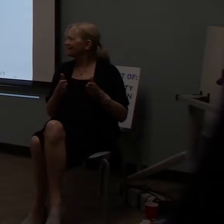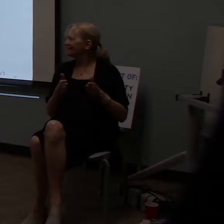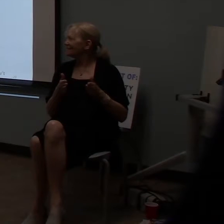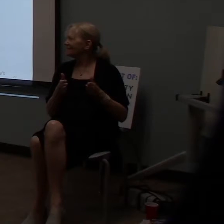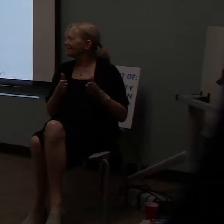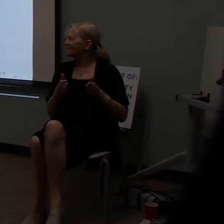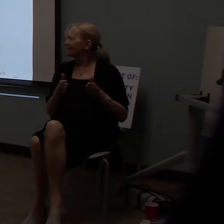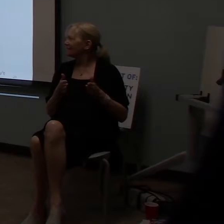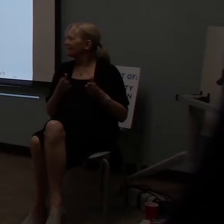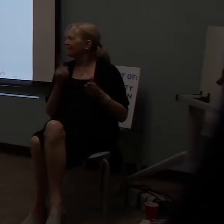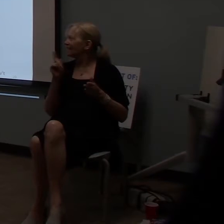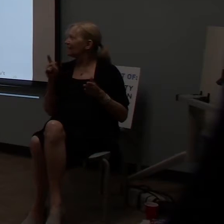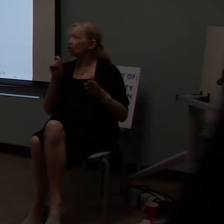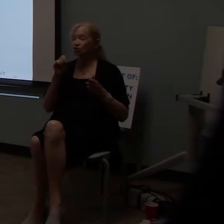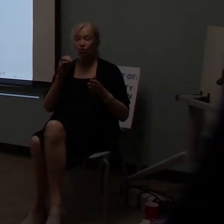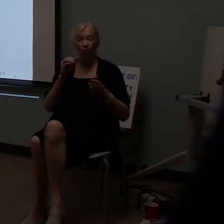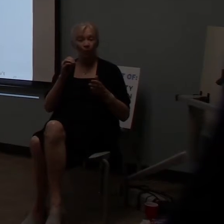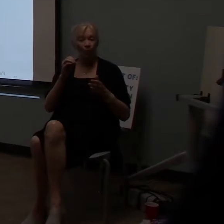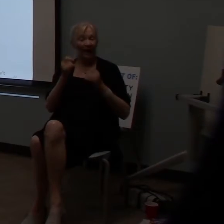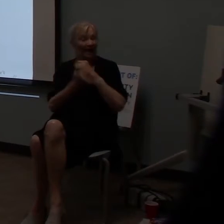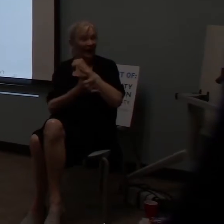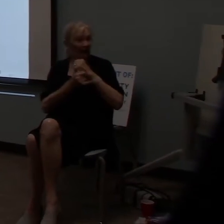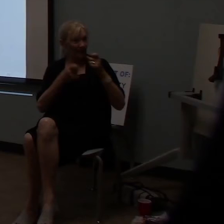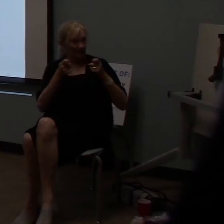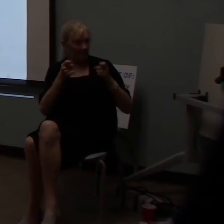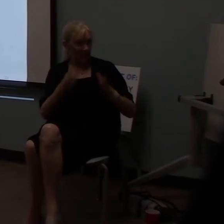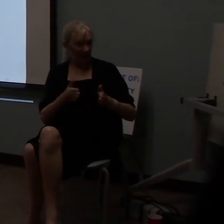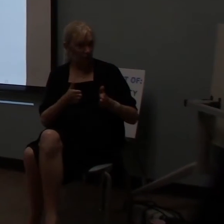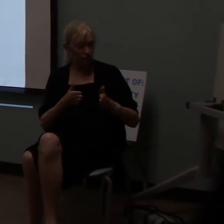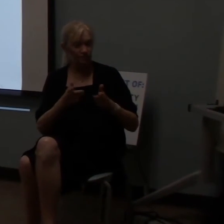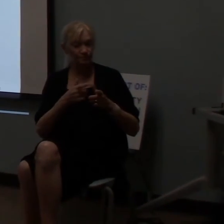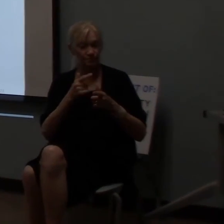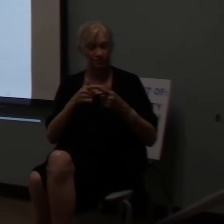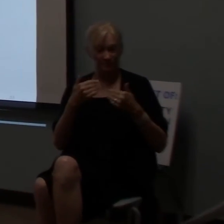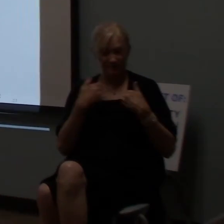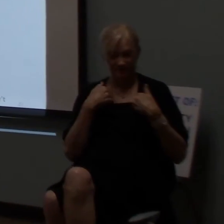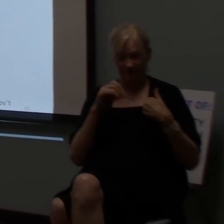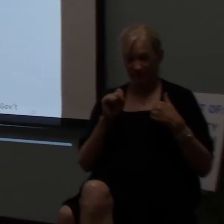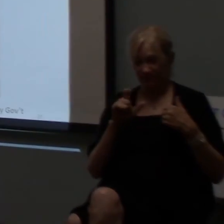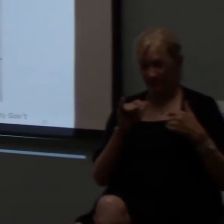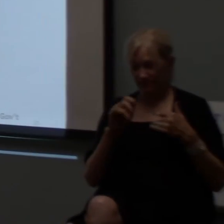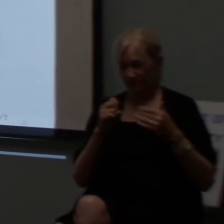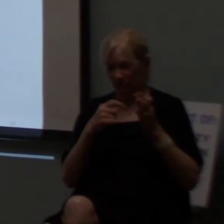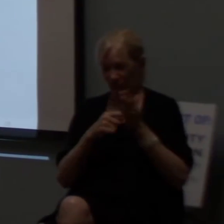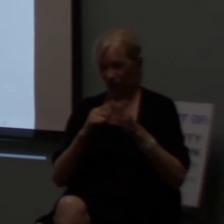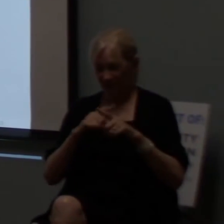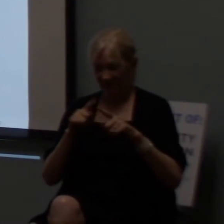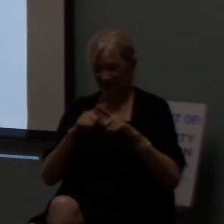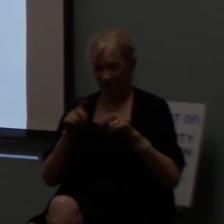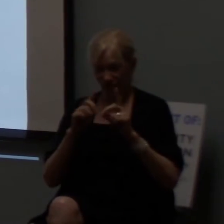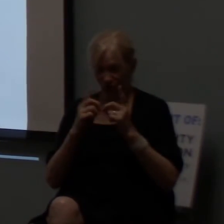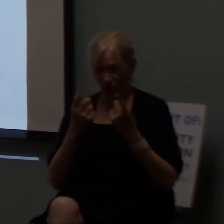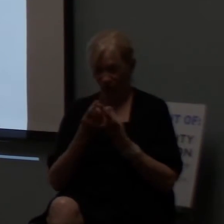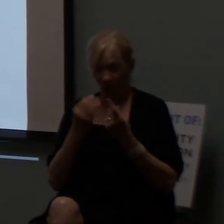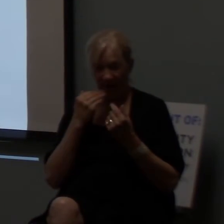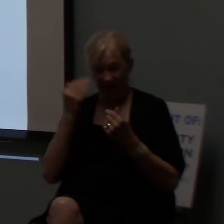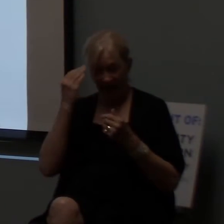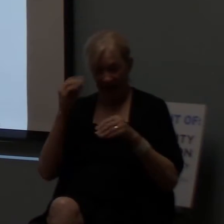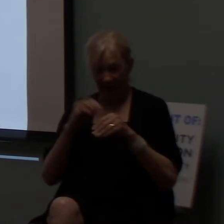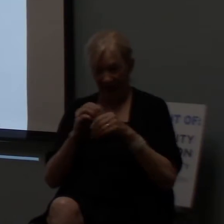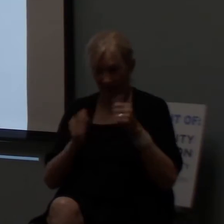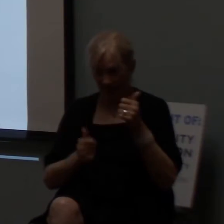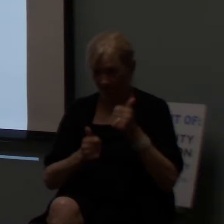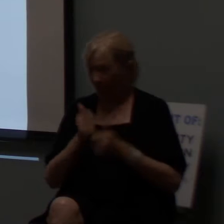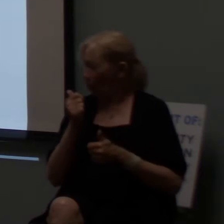Sure. So a county manager generally, when I had that slide up there that had all the different department heads, in most counties,